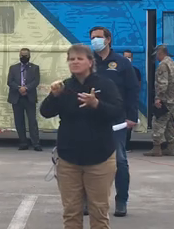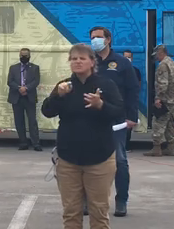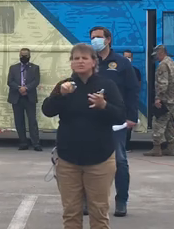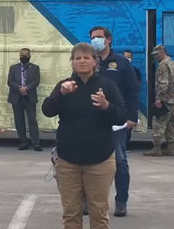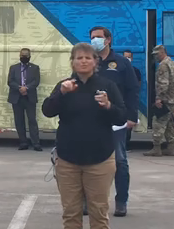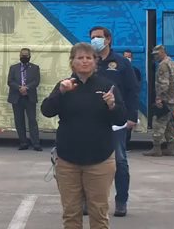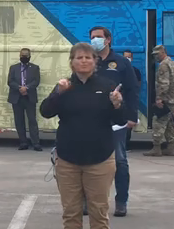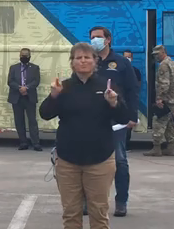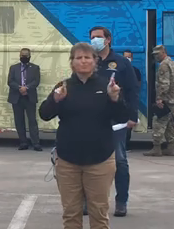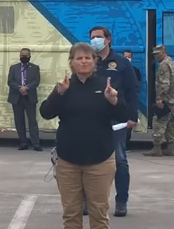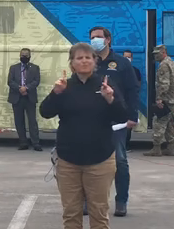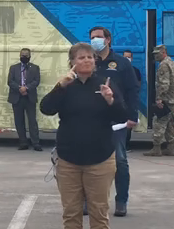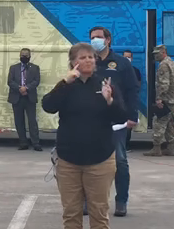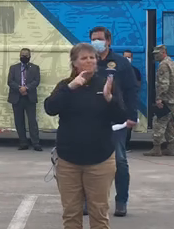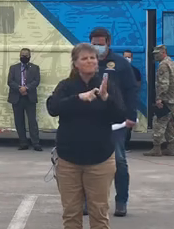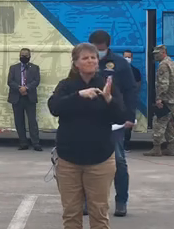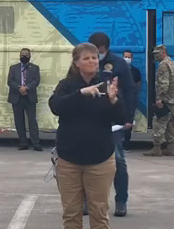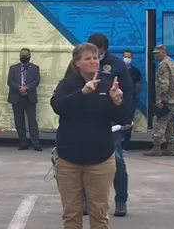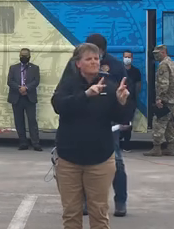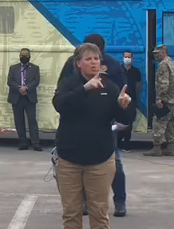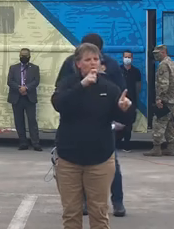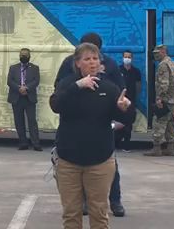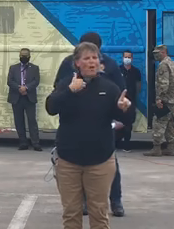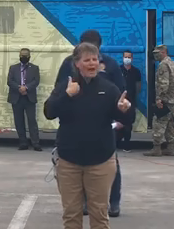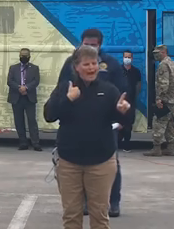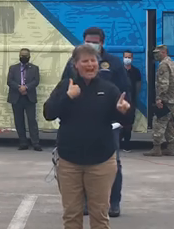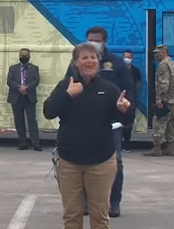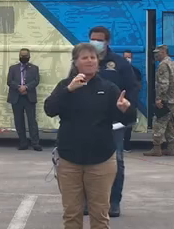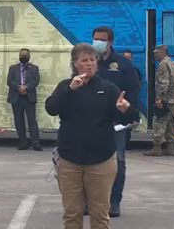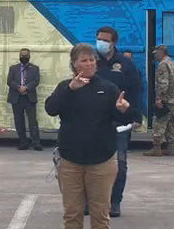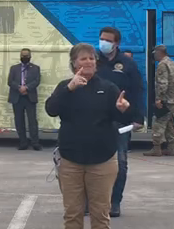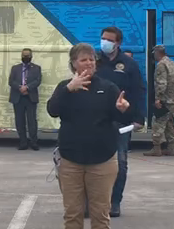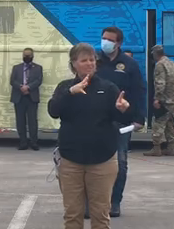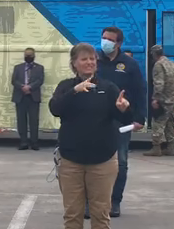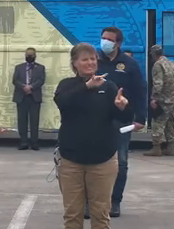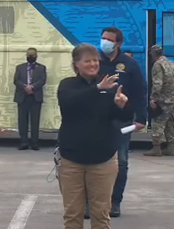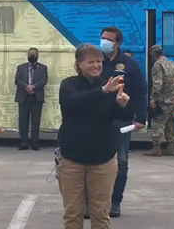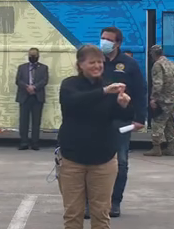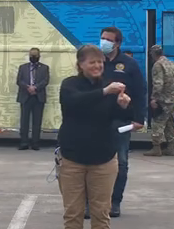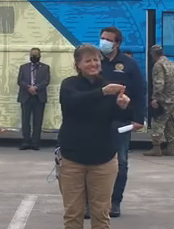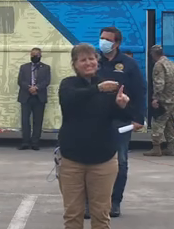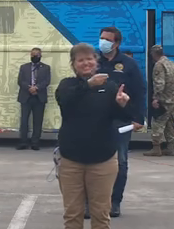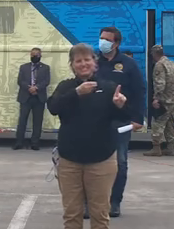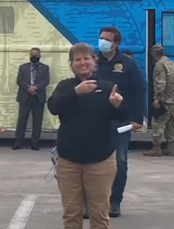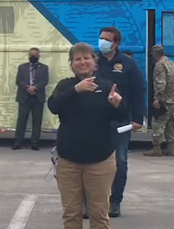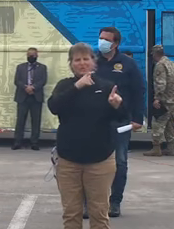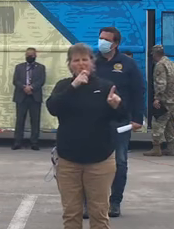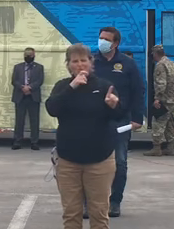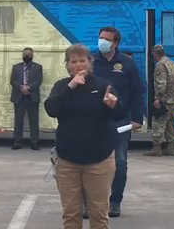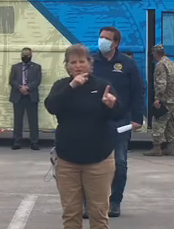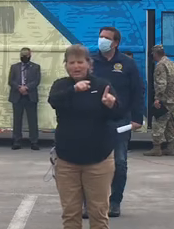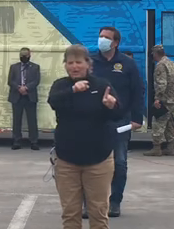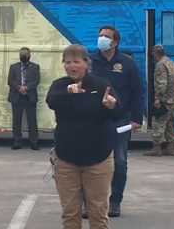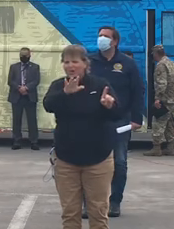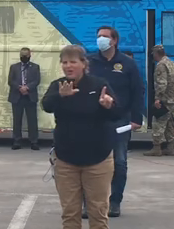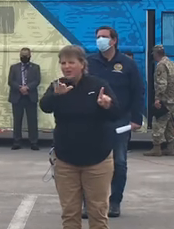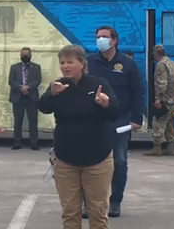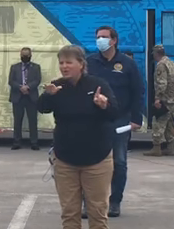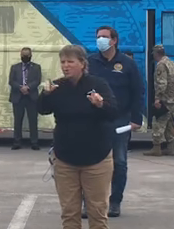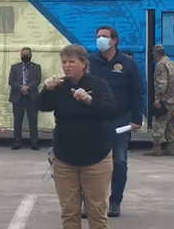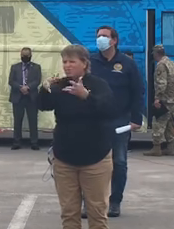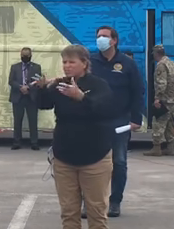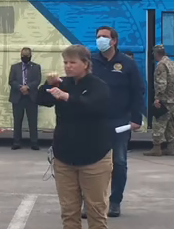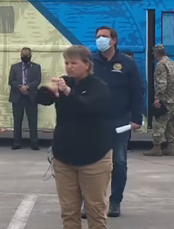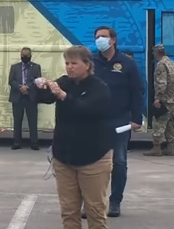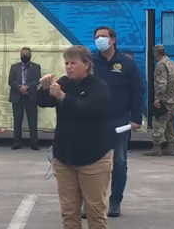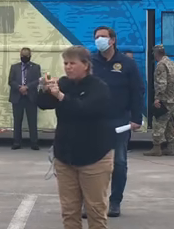identifying individuals who have COVID-19, identifying who their contacts are, and having those individuals isolate.